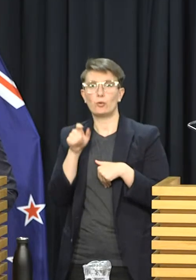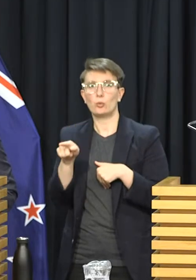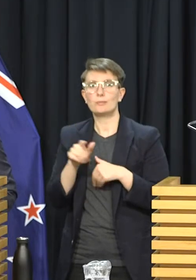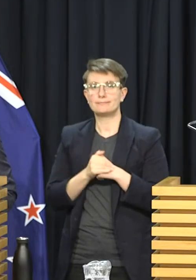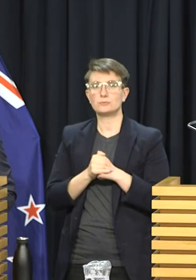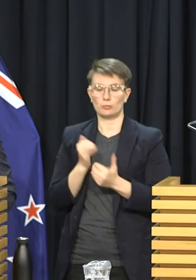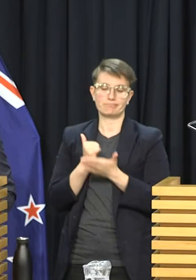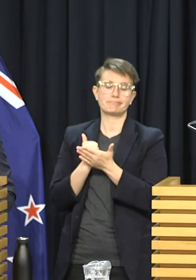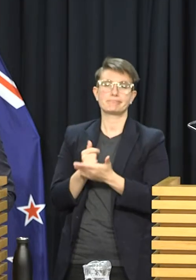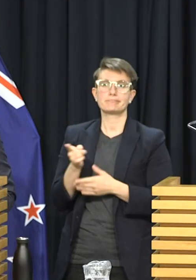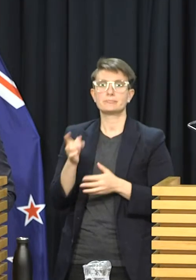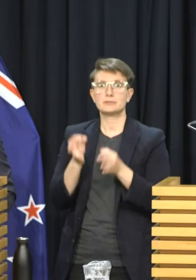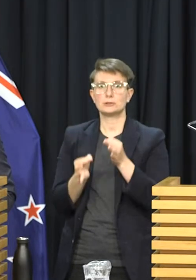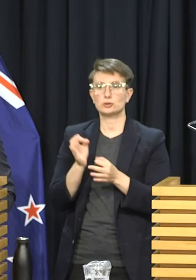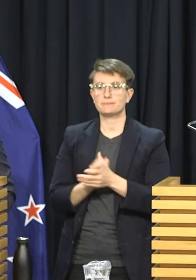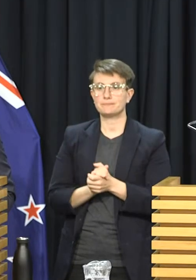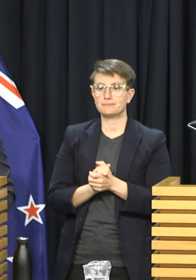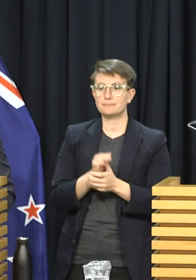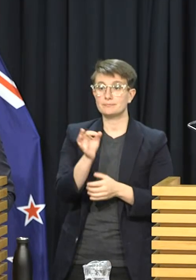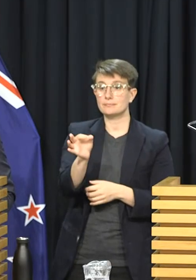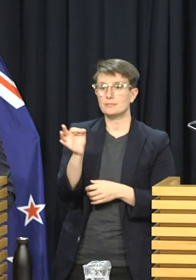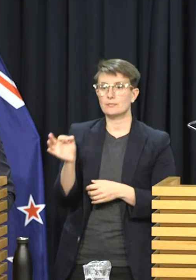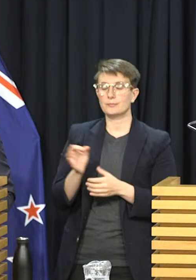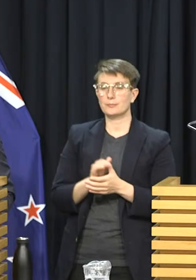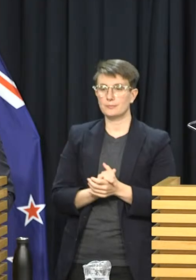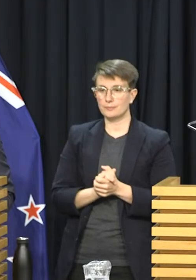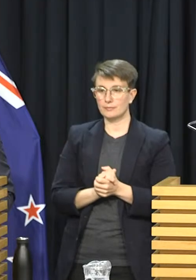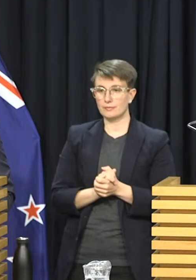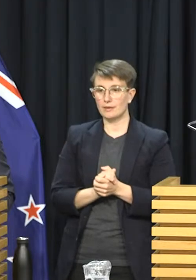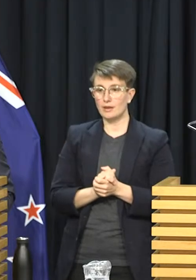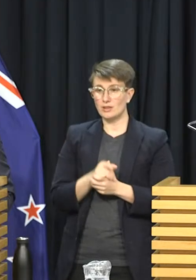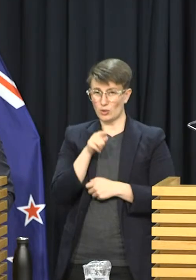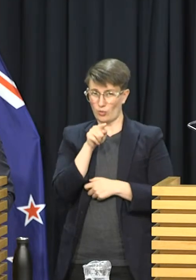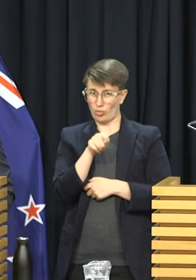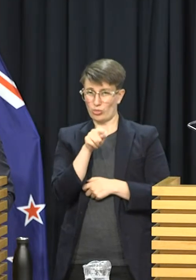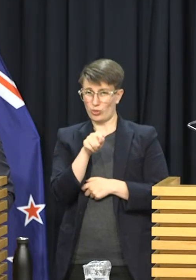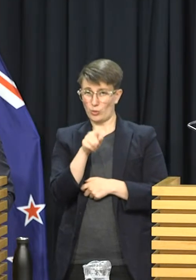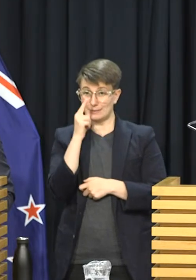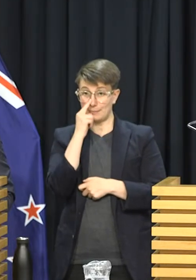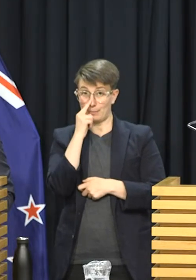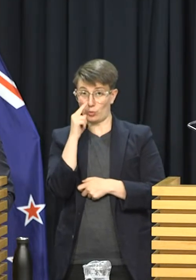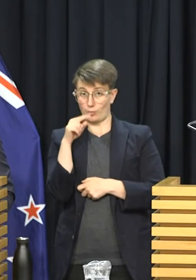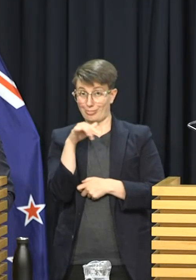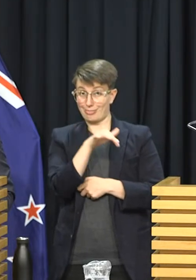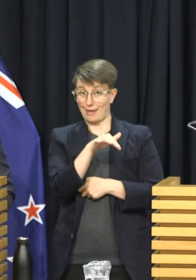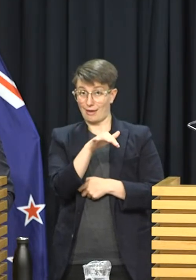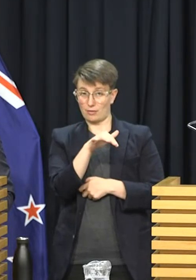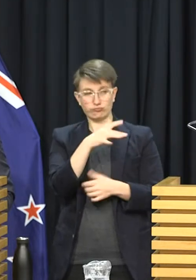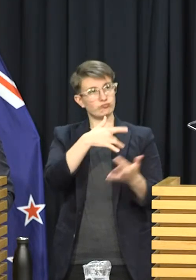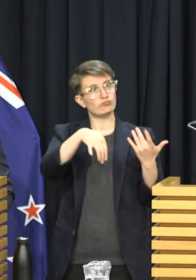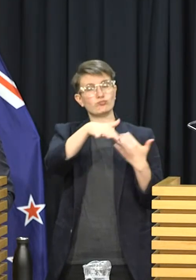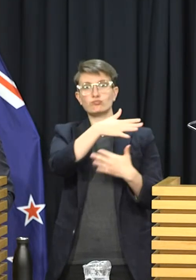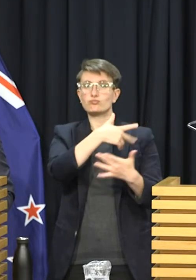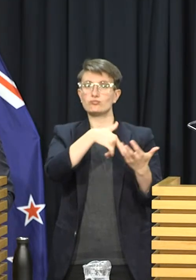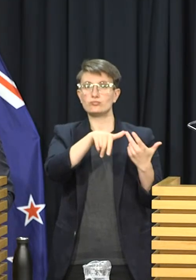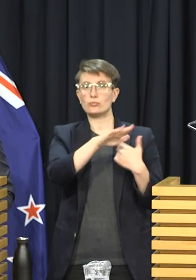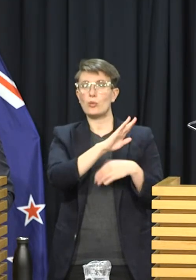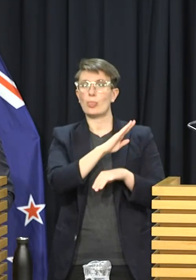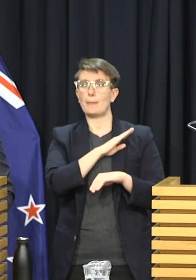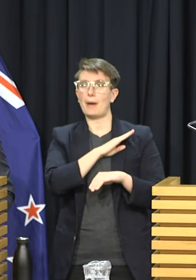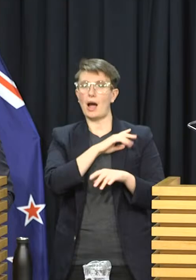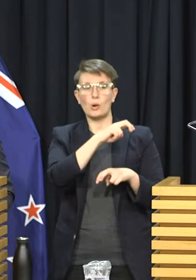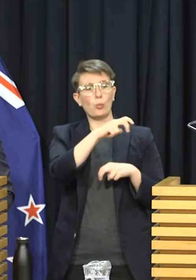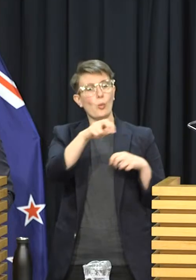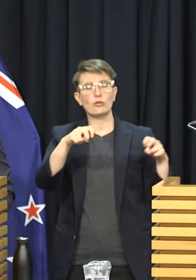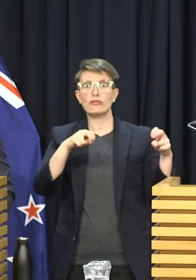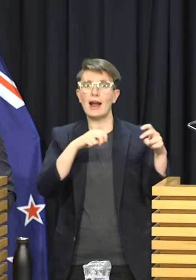guests have been, who weren't, who are now contacts, should they have been put back on the bus after officials knew that they were going on a bus with someone who